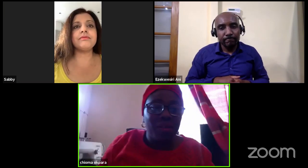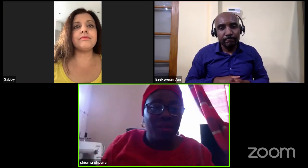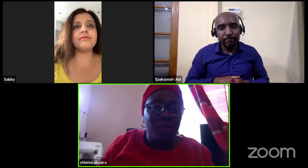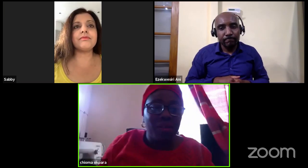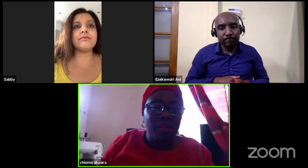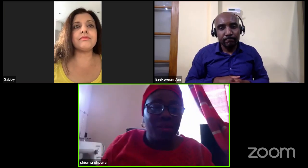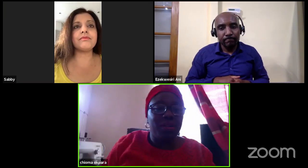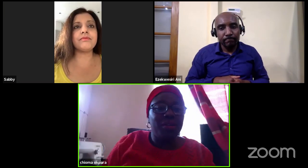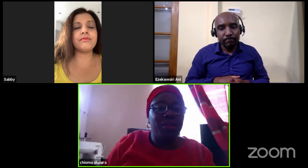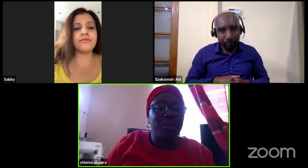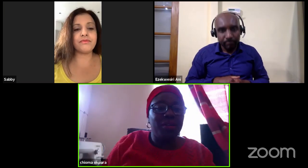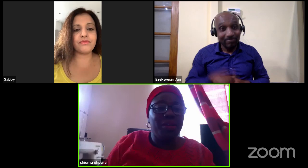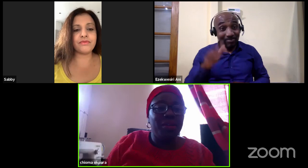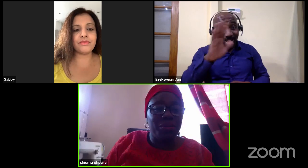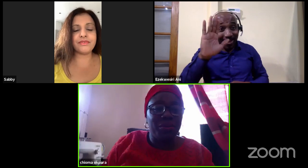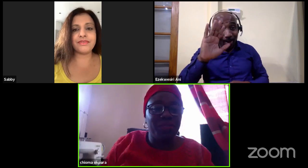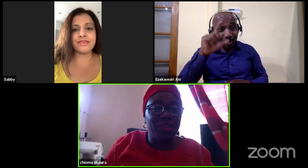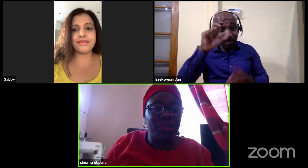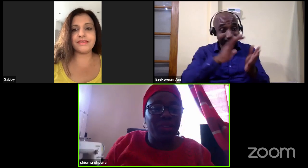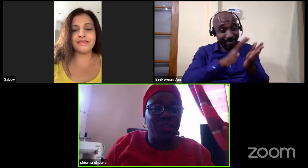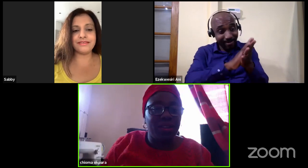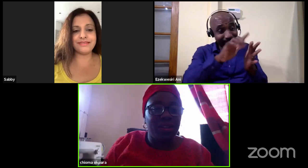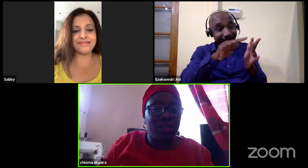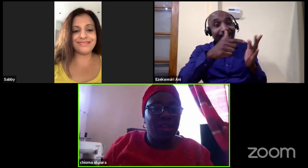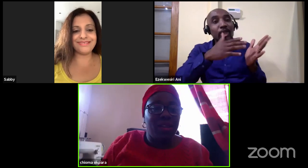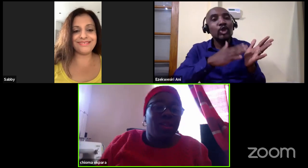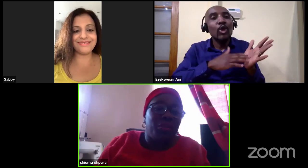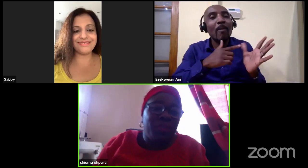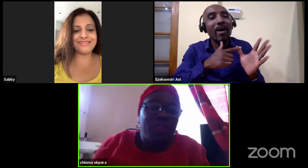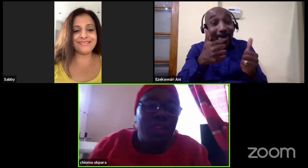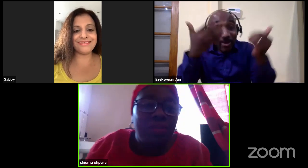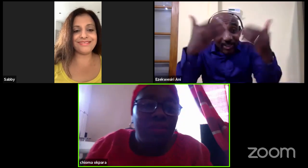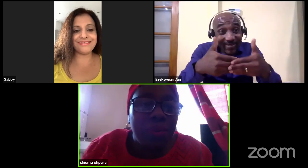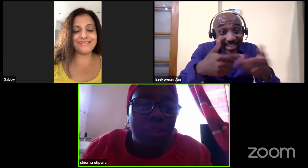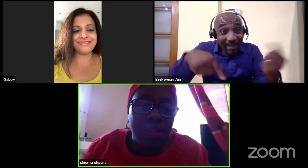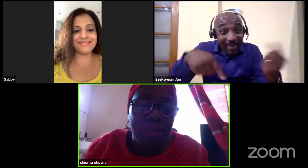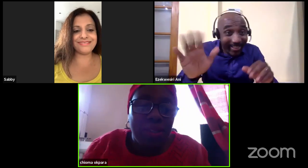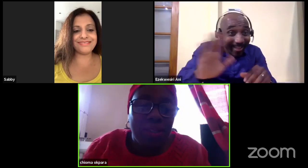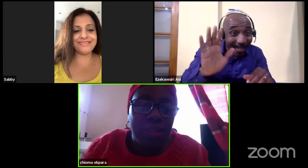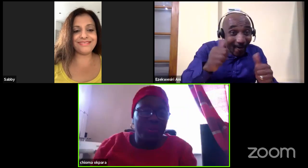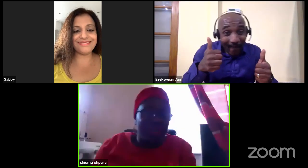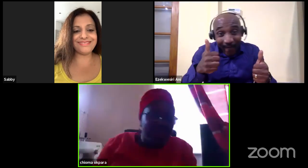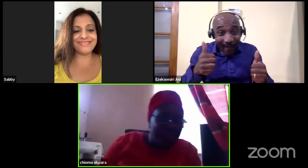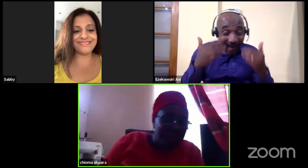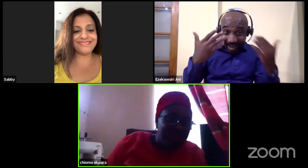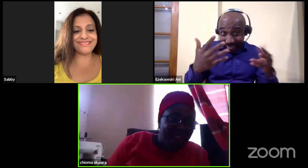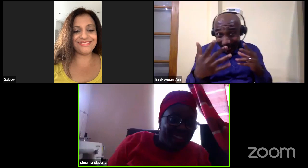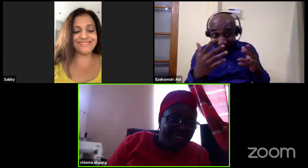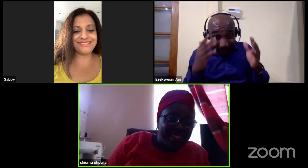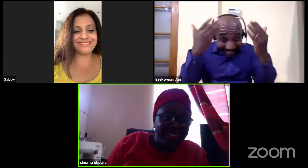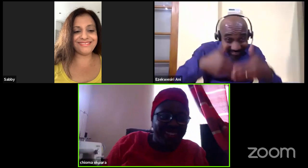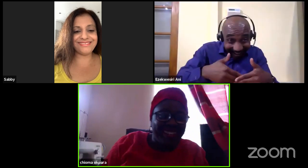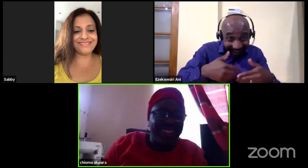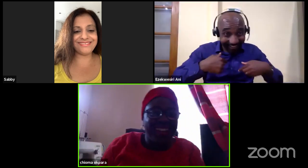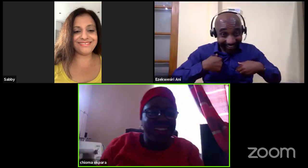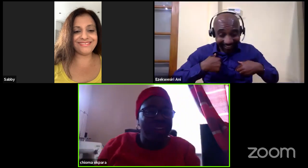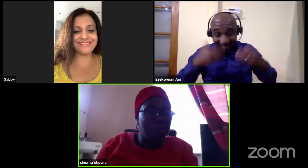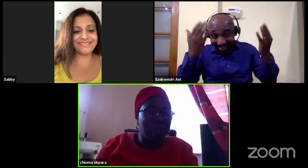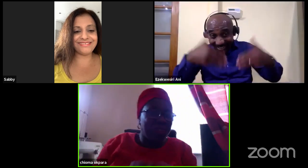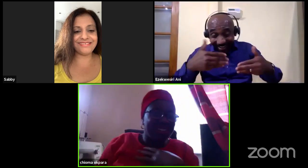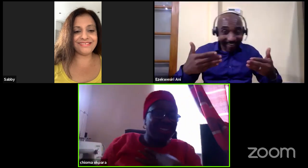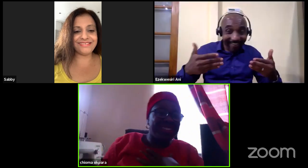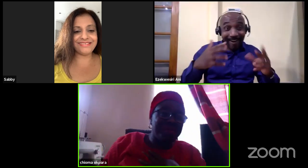Okay. Hello, everyone. Good evening. Good evening, everyone. I don't know. I know it's very dark here.